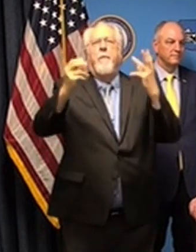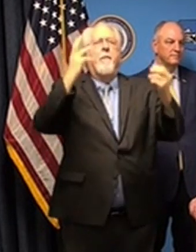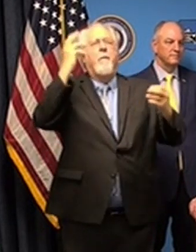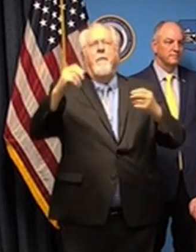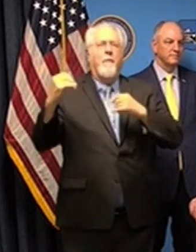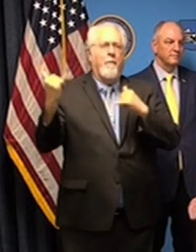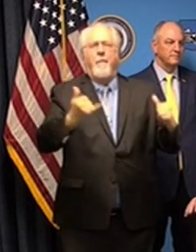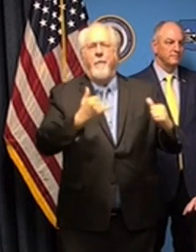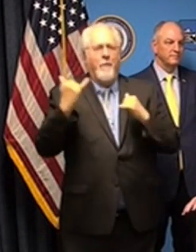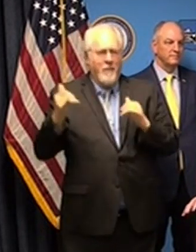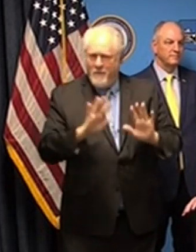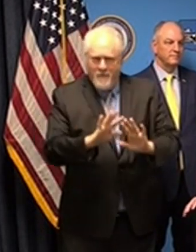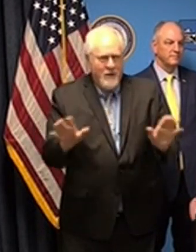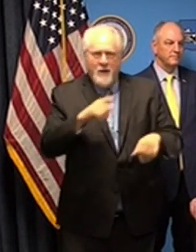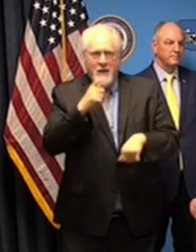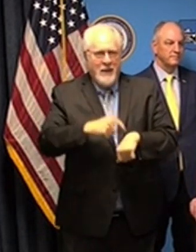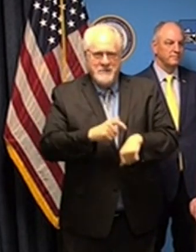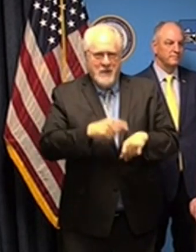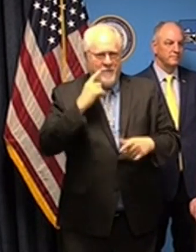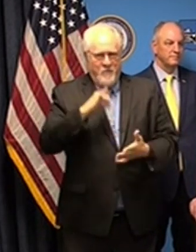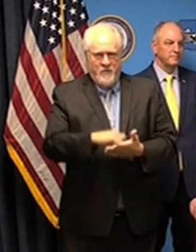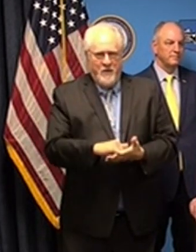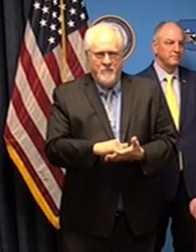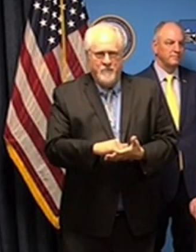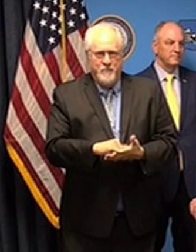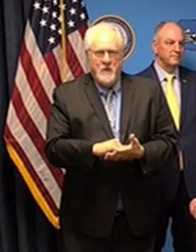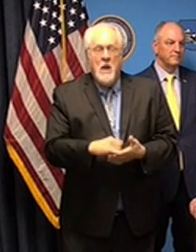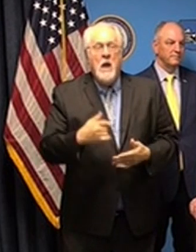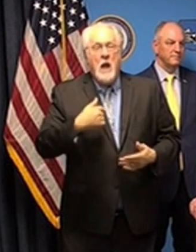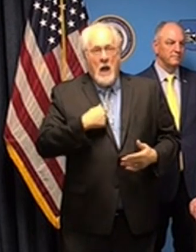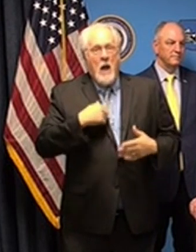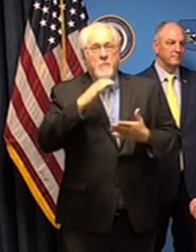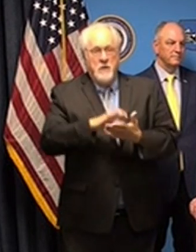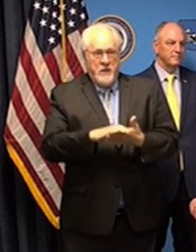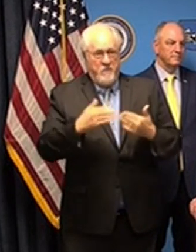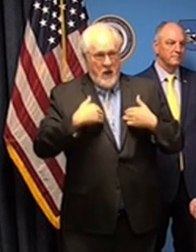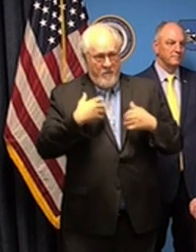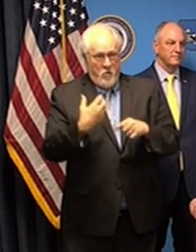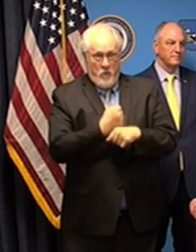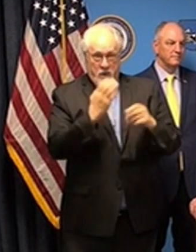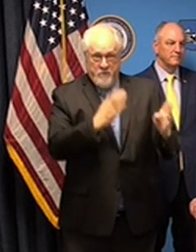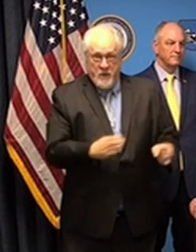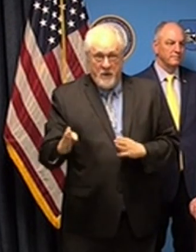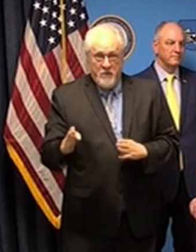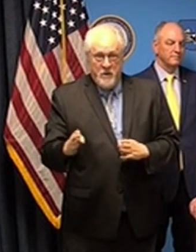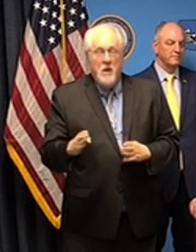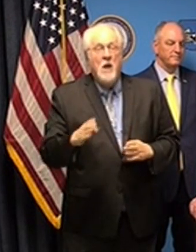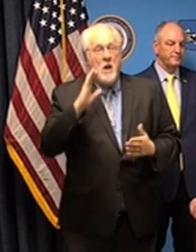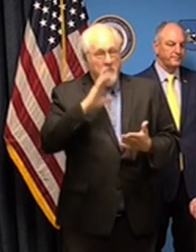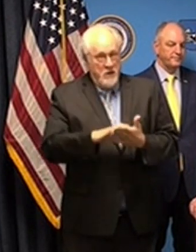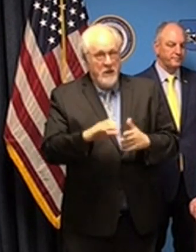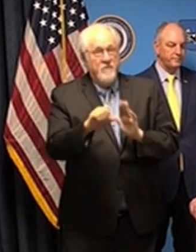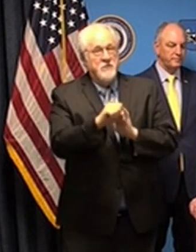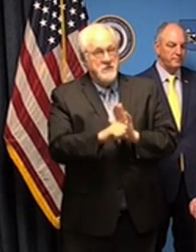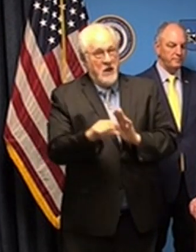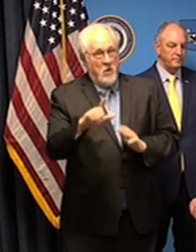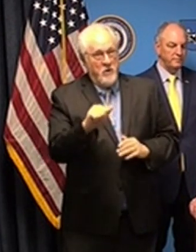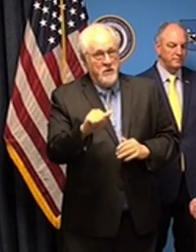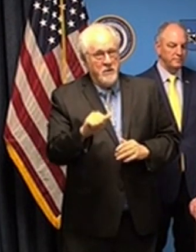on the streets doing all kinds of stuff. This is not the time to do that stuff. I do believe that we have a winning plan. I do believe in the